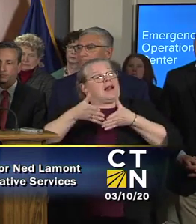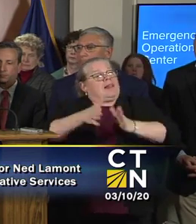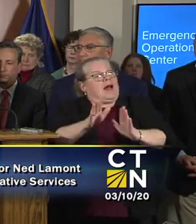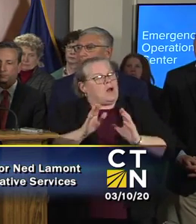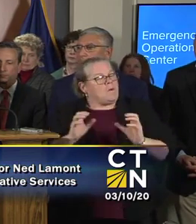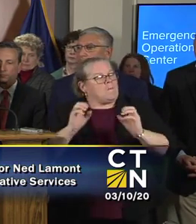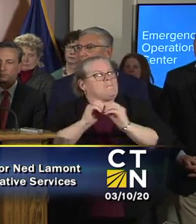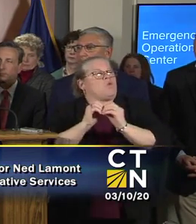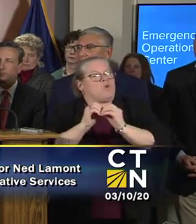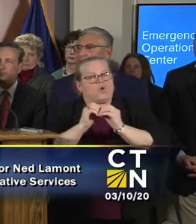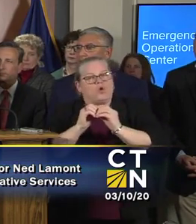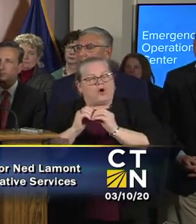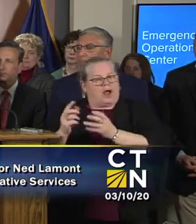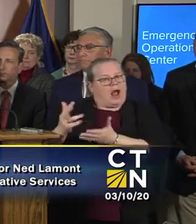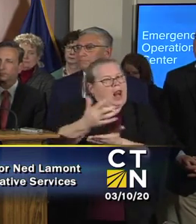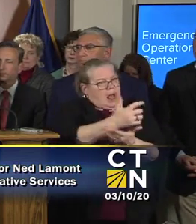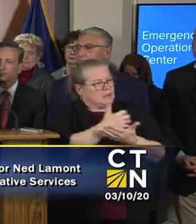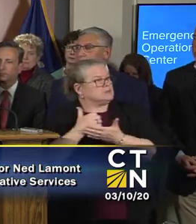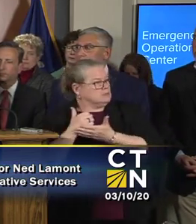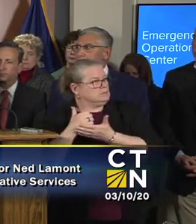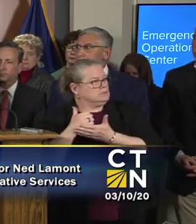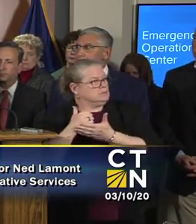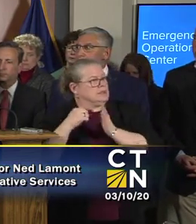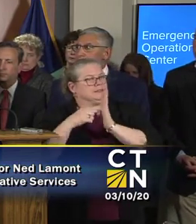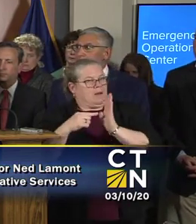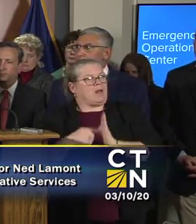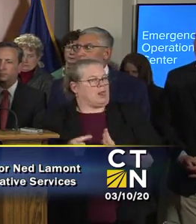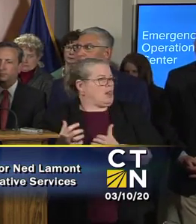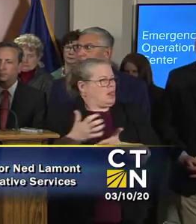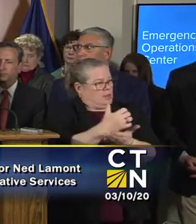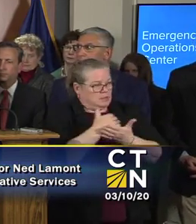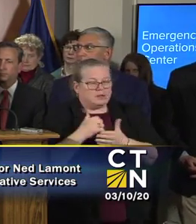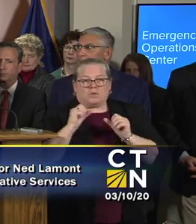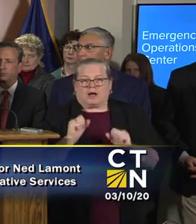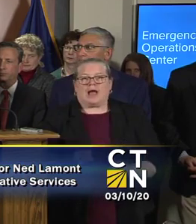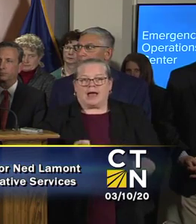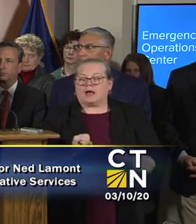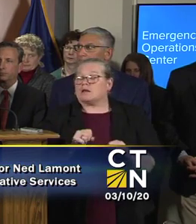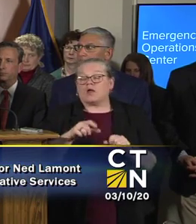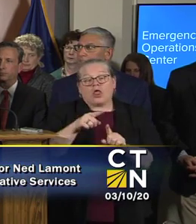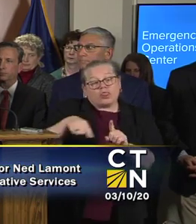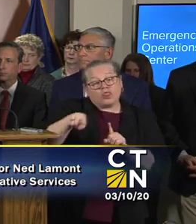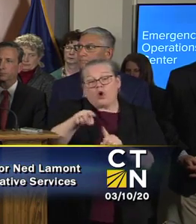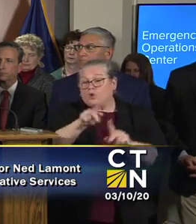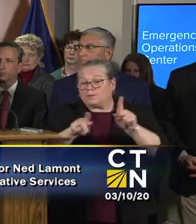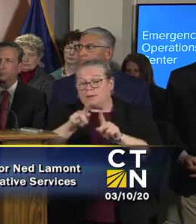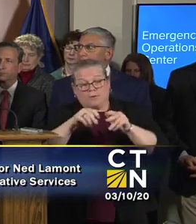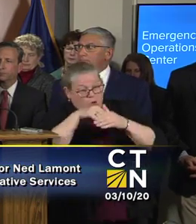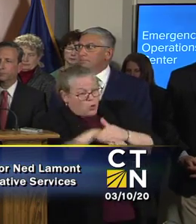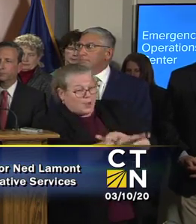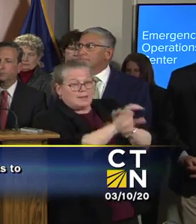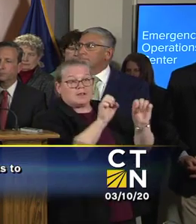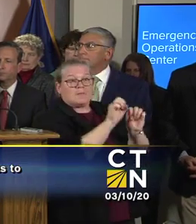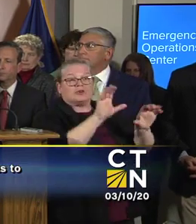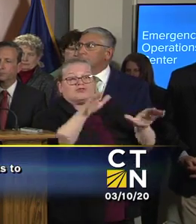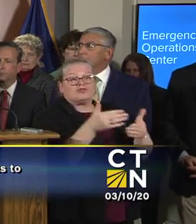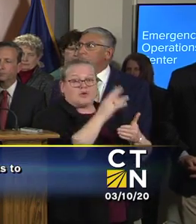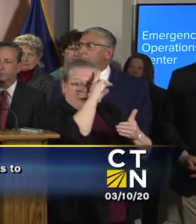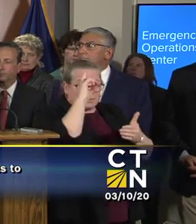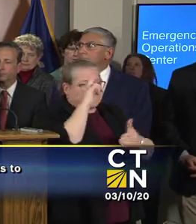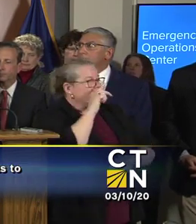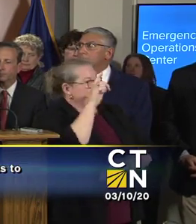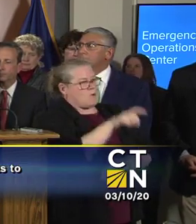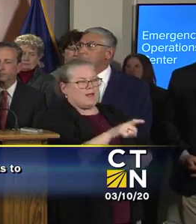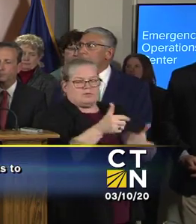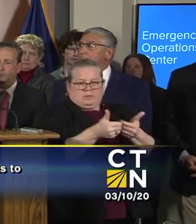increase the volume of samples that we're collecting without having to drive those people into our emergency departments. That's the key goal here. We